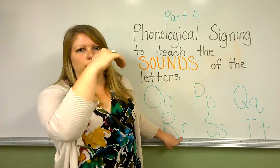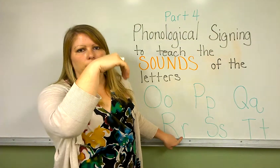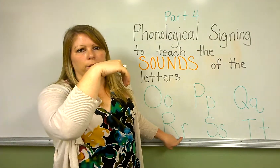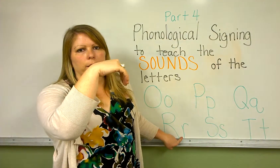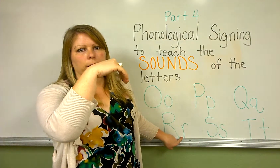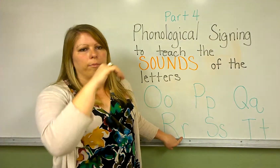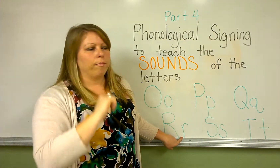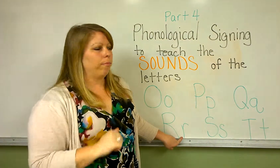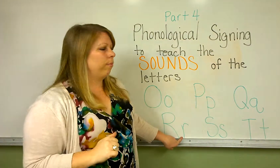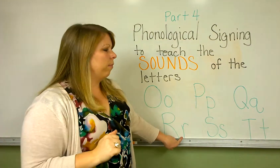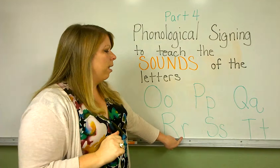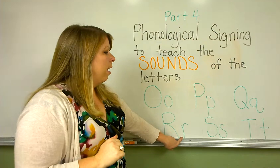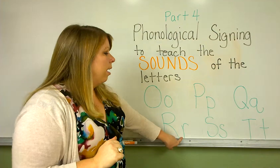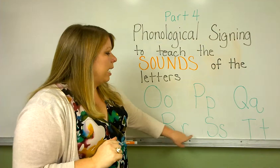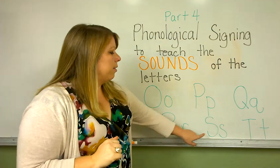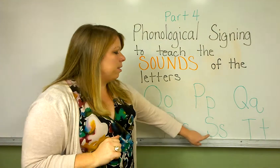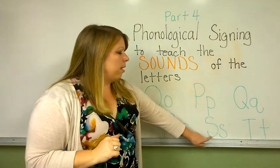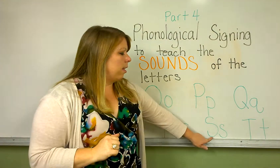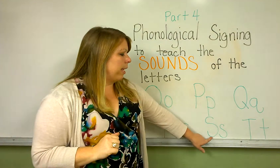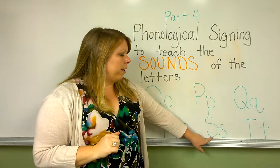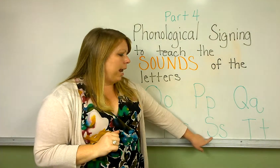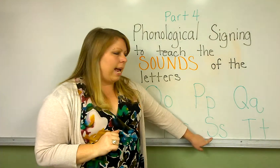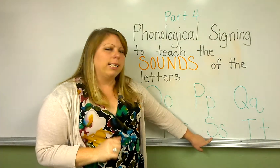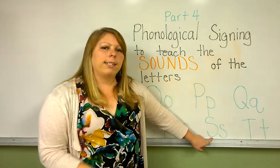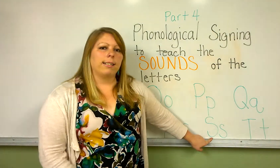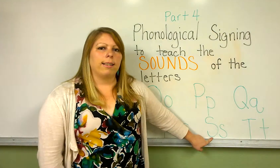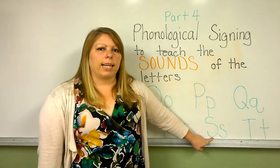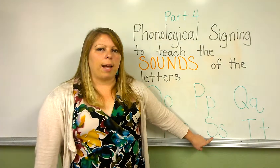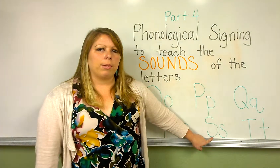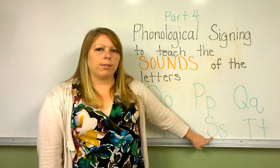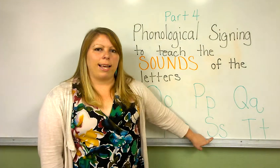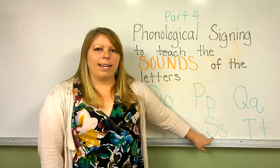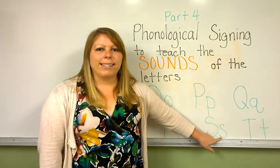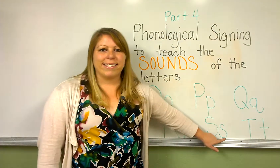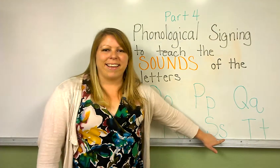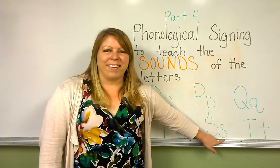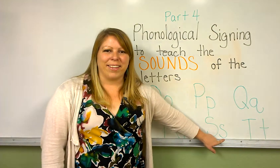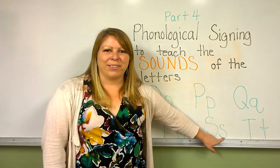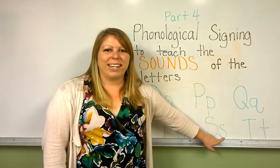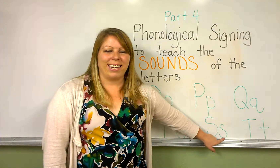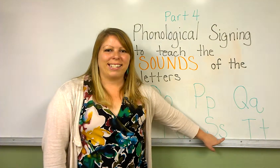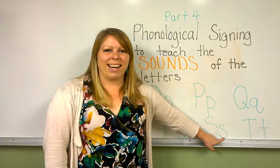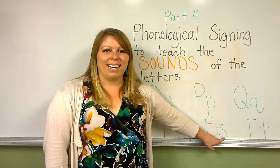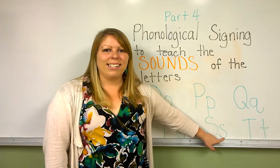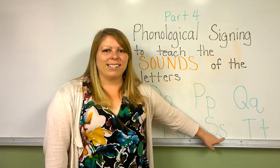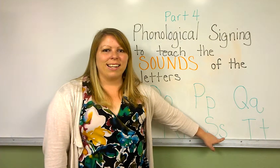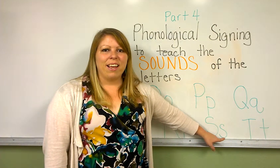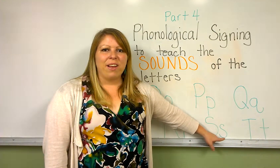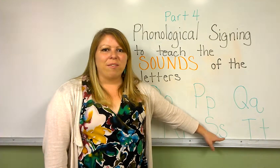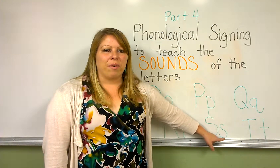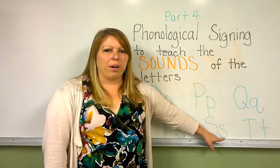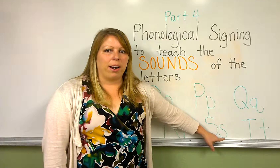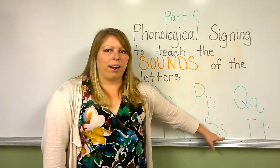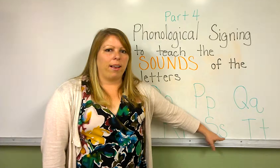r. Here's the letter S, the capital S and the lowercase s. For